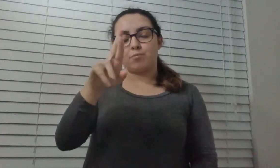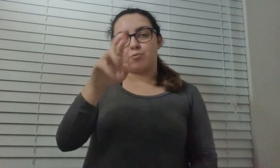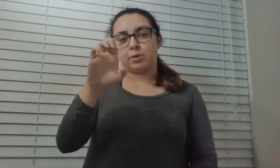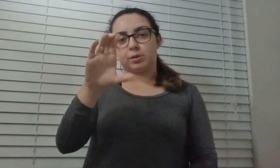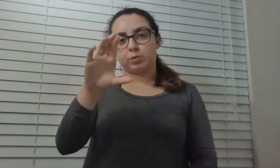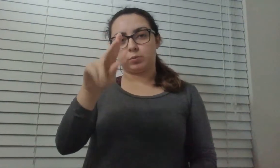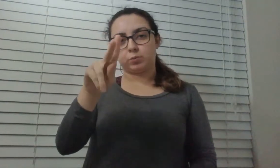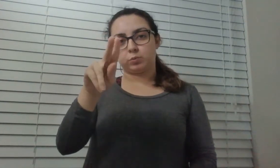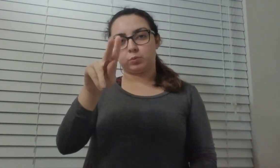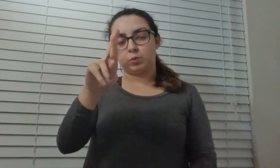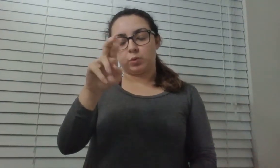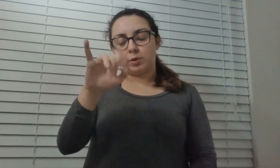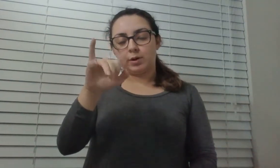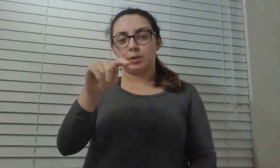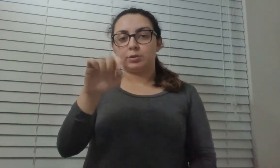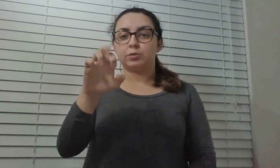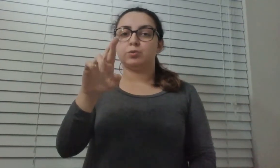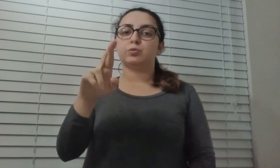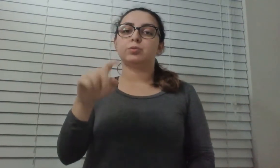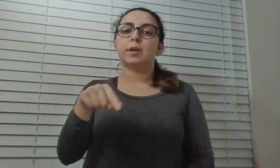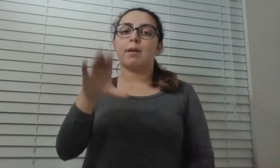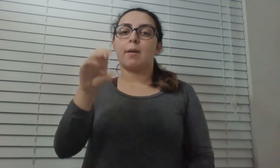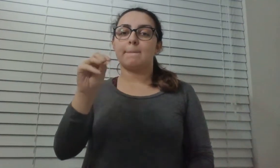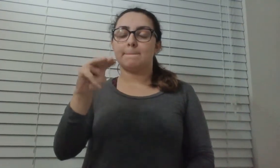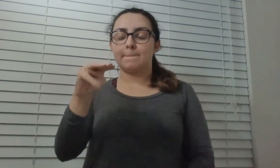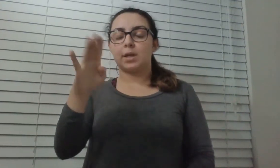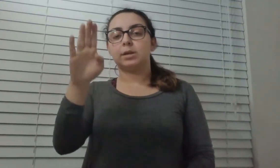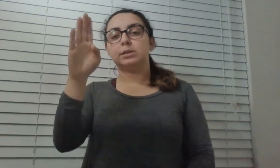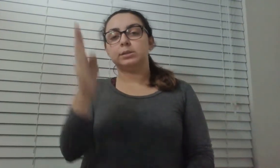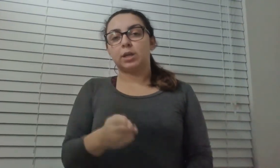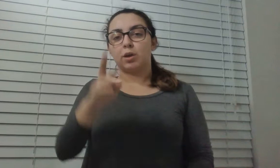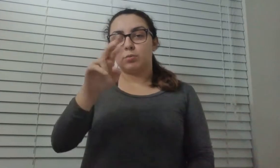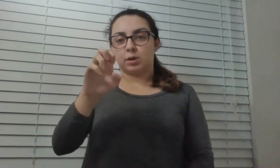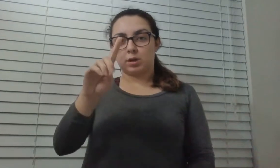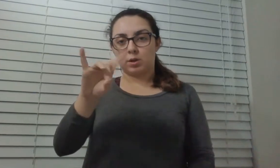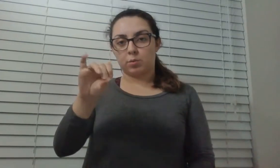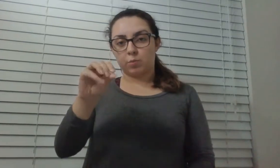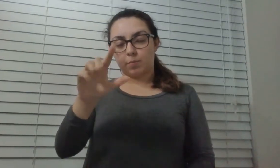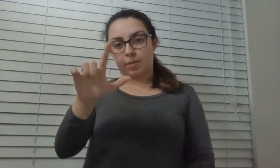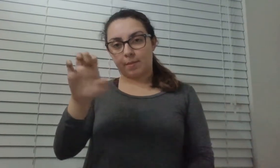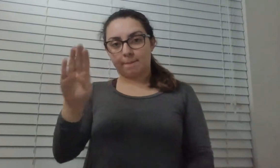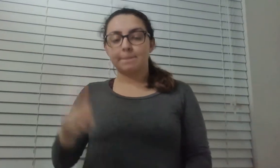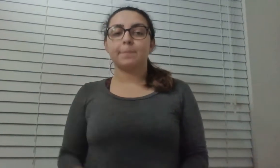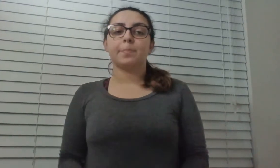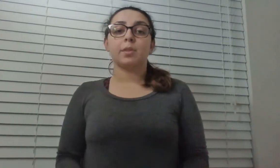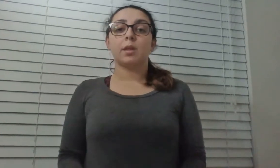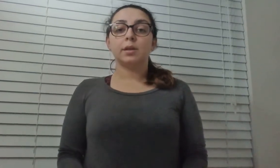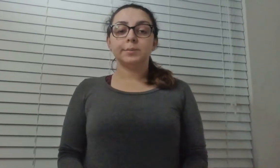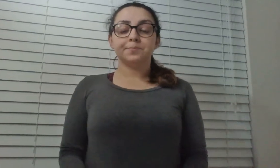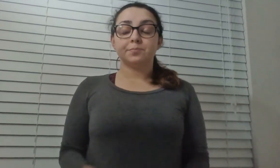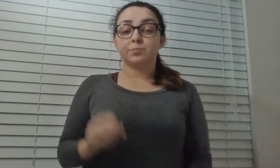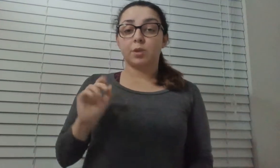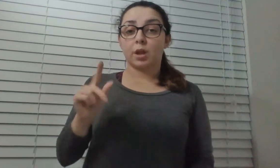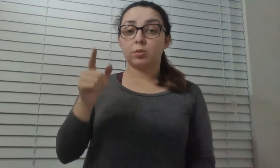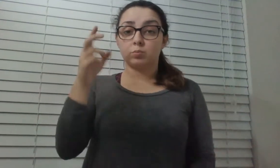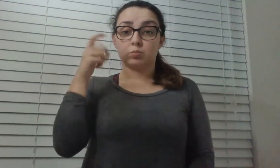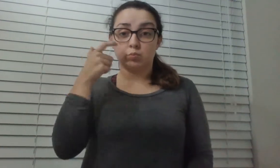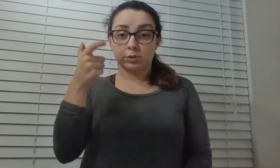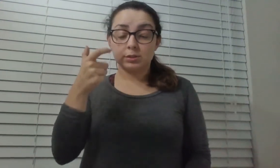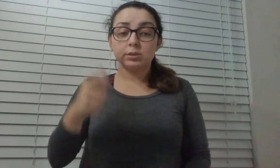ZipRecruiter.com/Radiolab. Wait, you're listening? Okay. All right. Okay. All right.